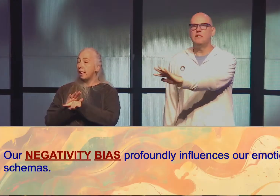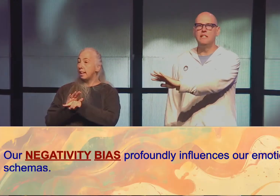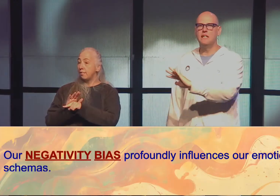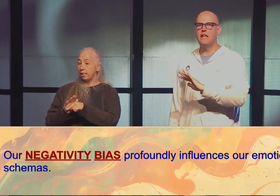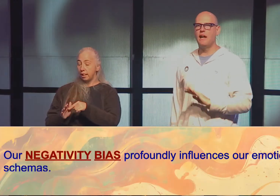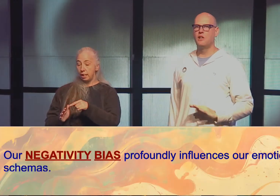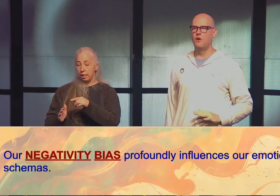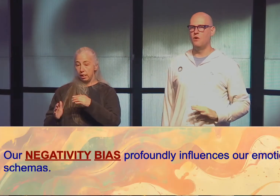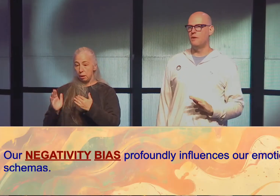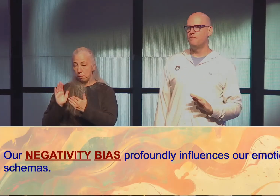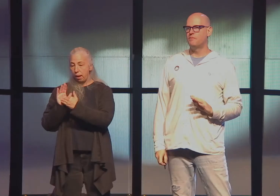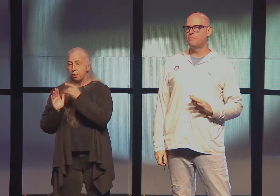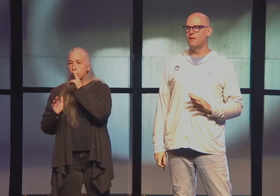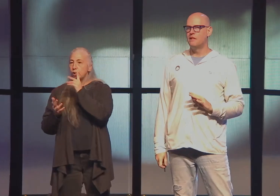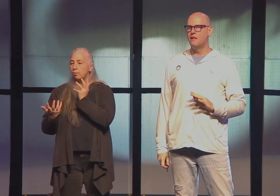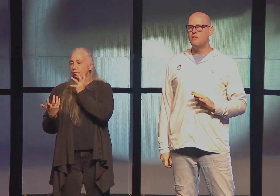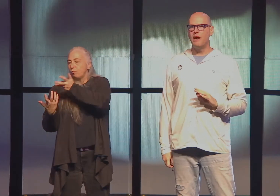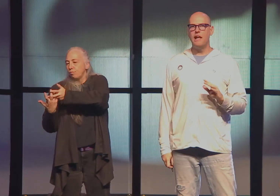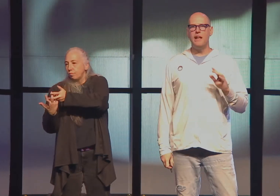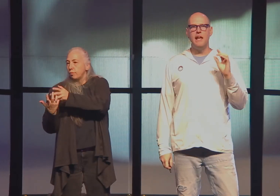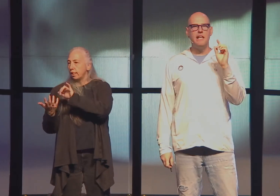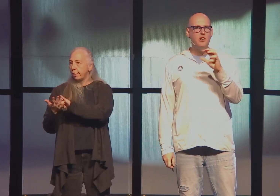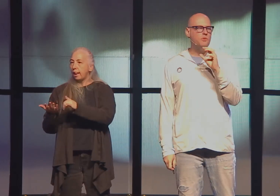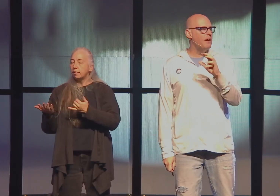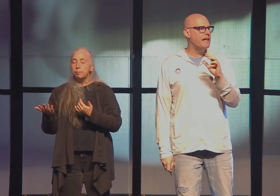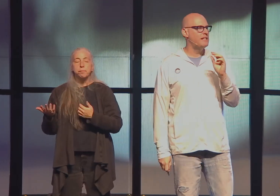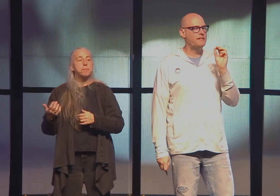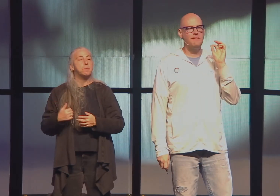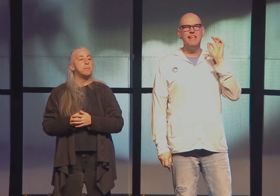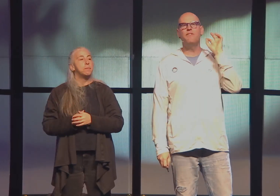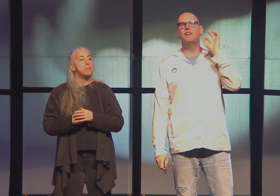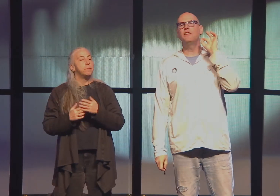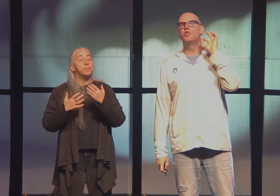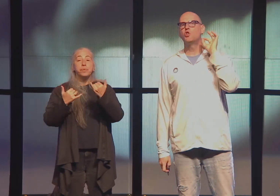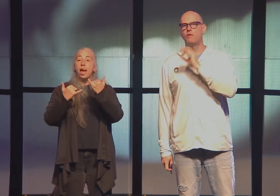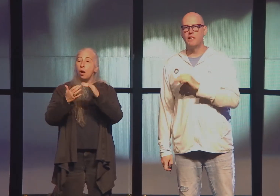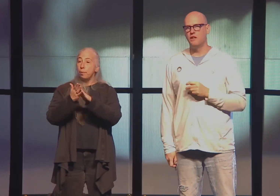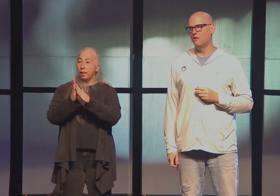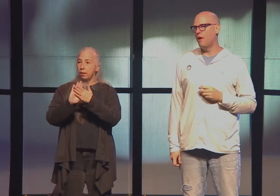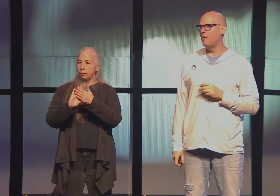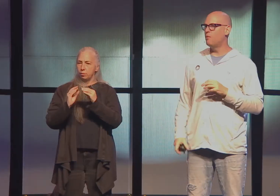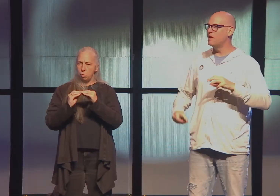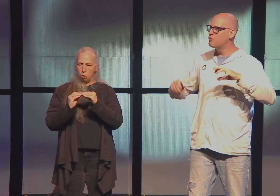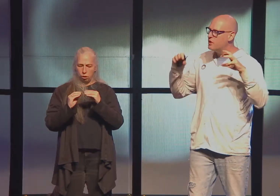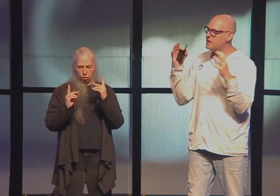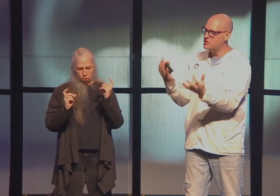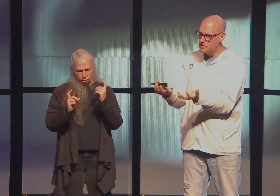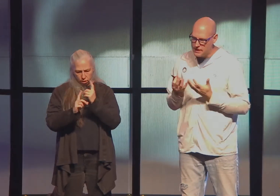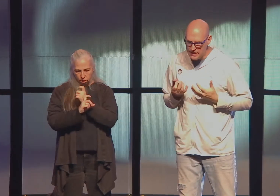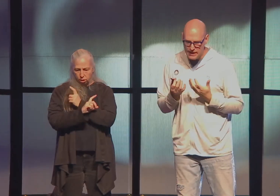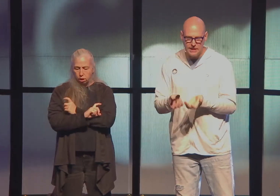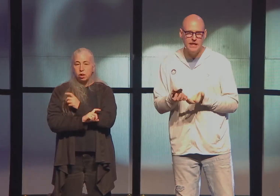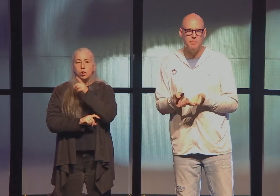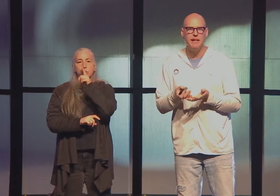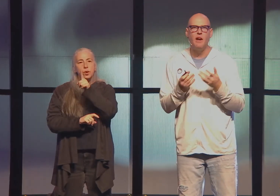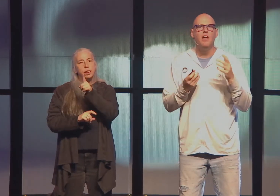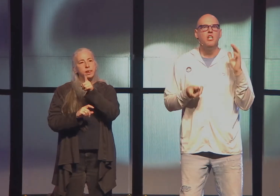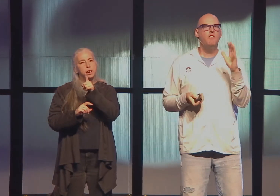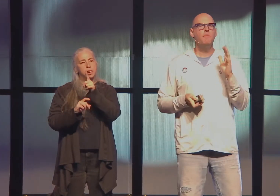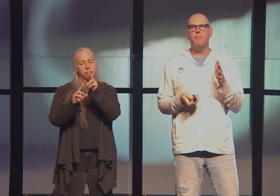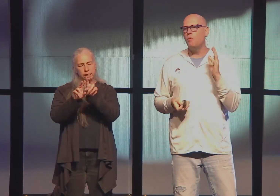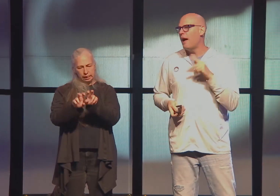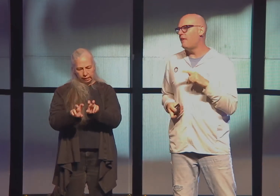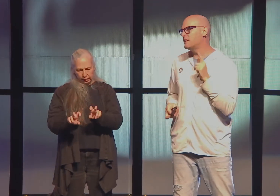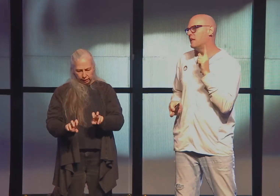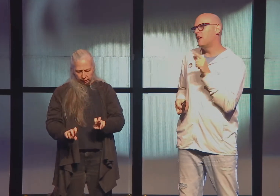of built into that code, right? And here's where it gets even trickier, right? When we really start to dig in and think about it. Now,